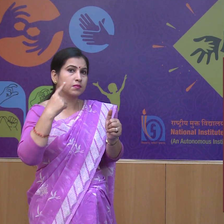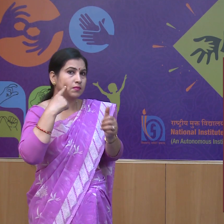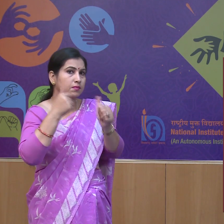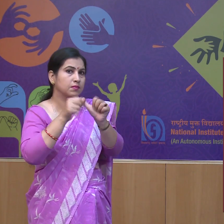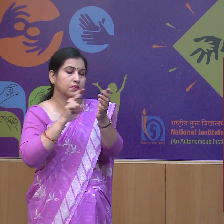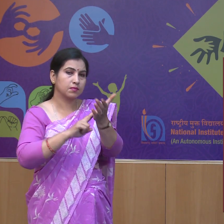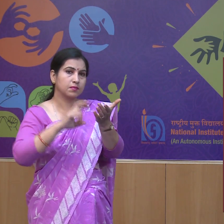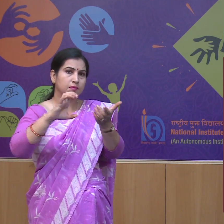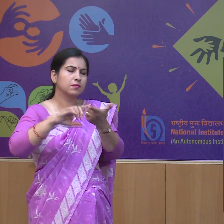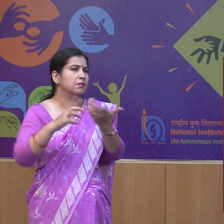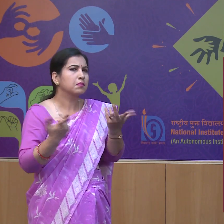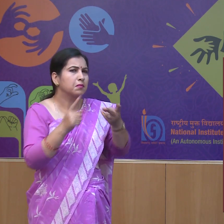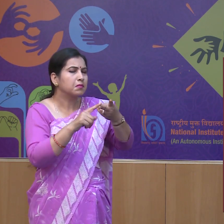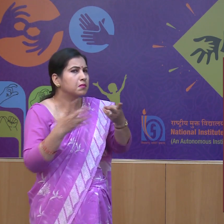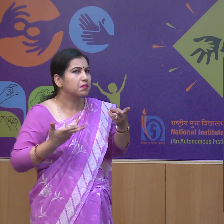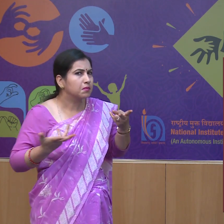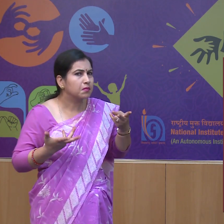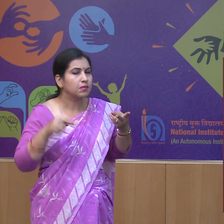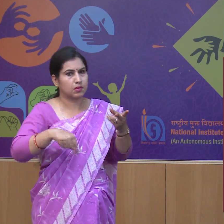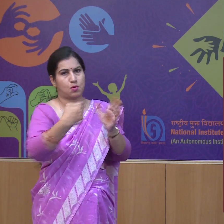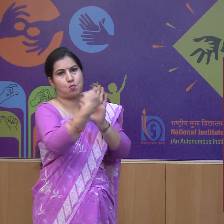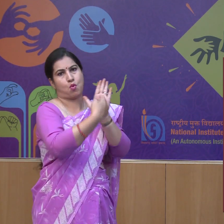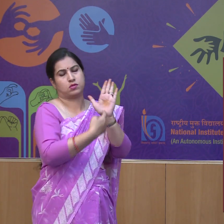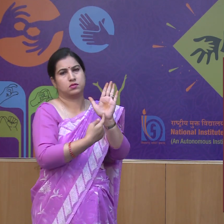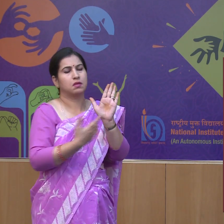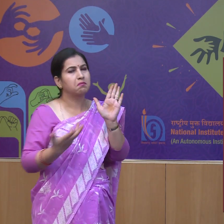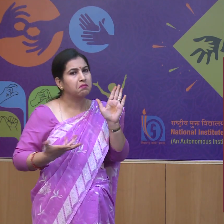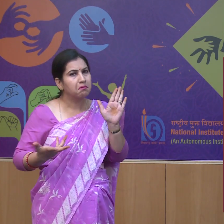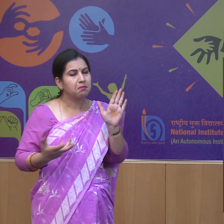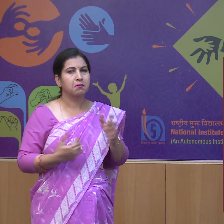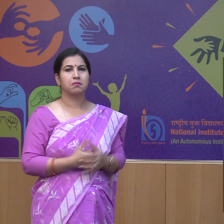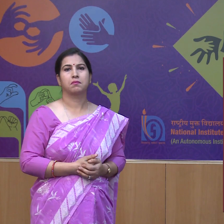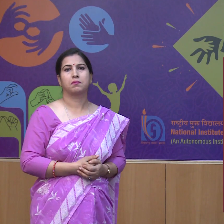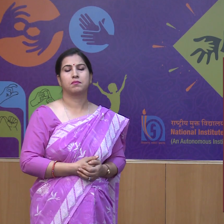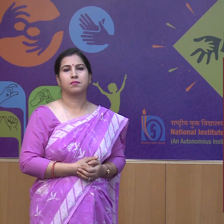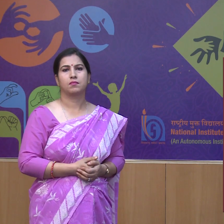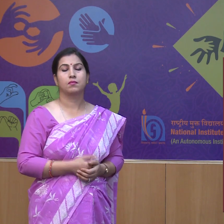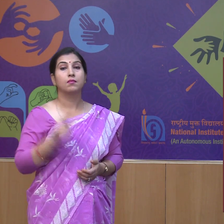is concerned, this policy was introduced